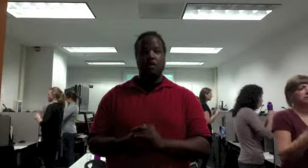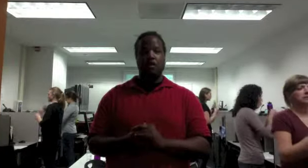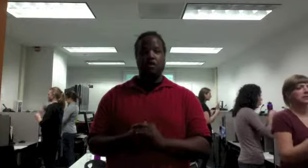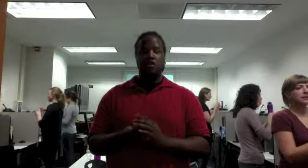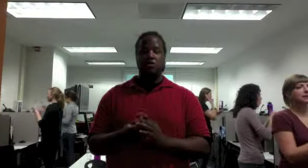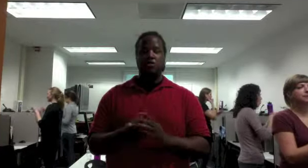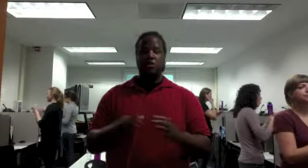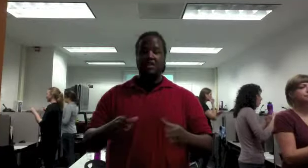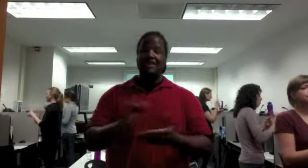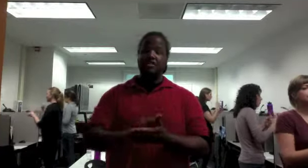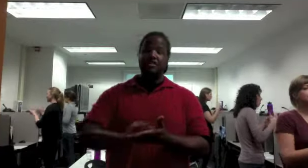Example of this.